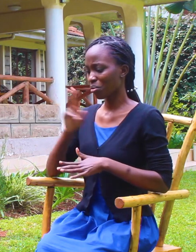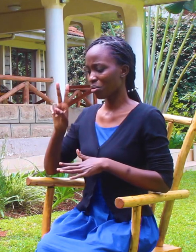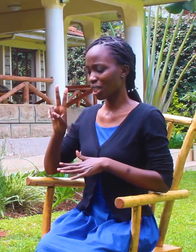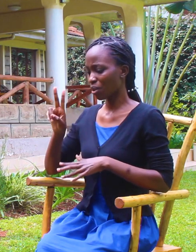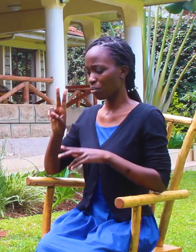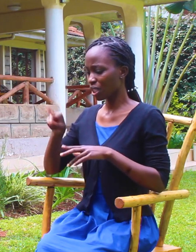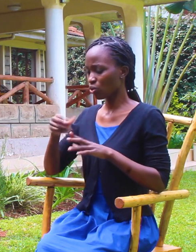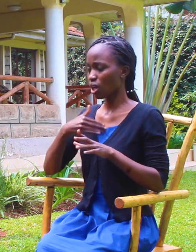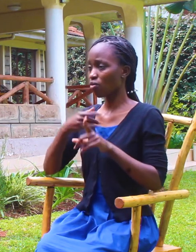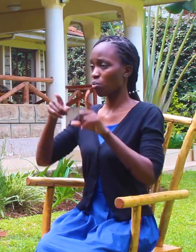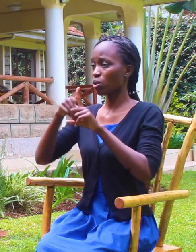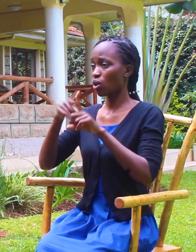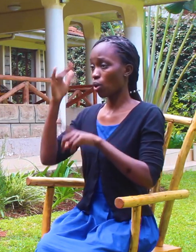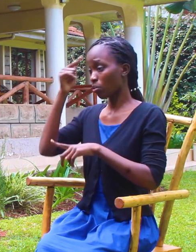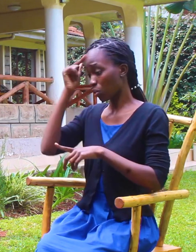positive about it, because she has a very bright future.